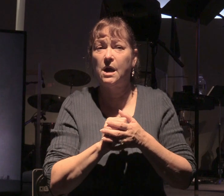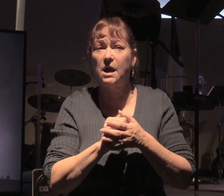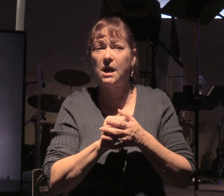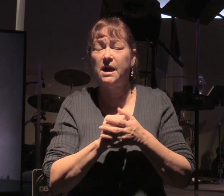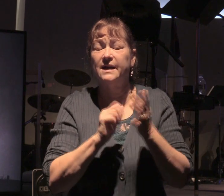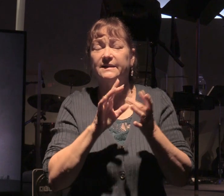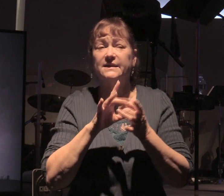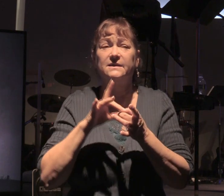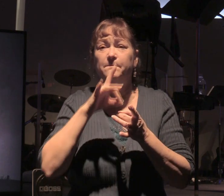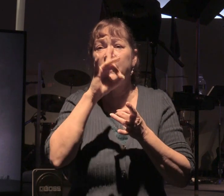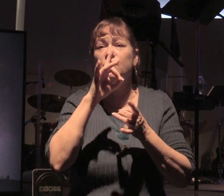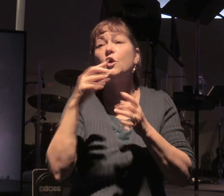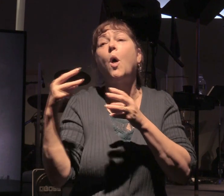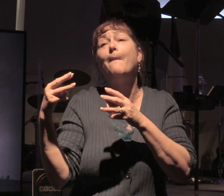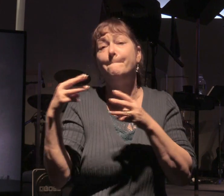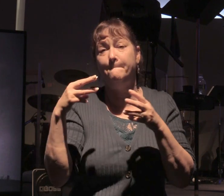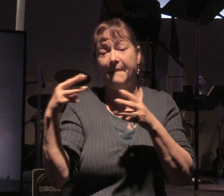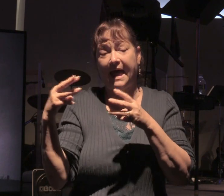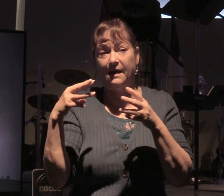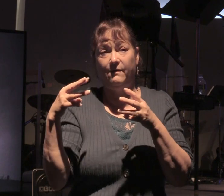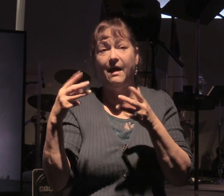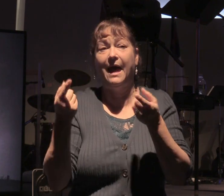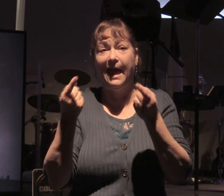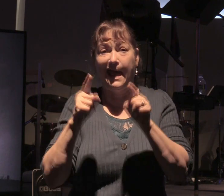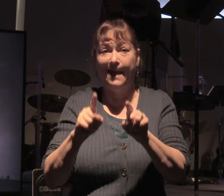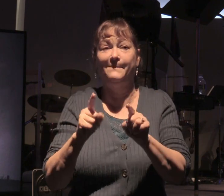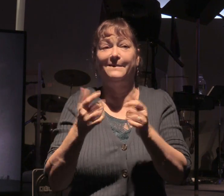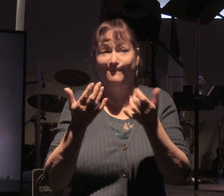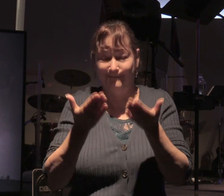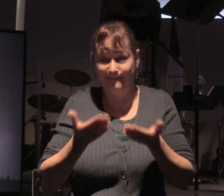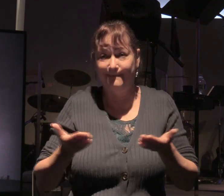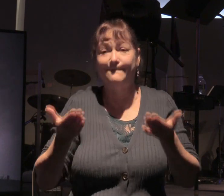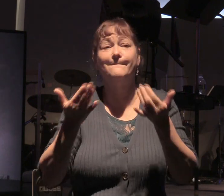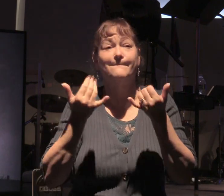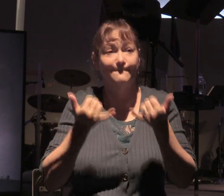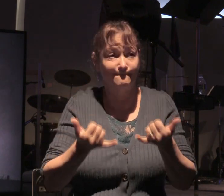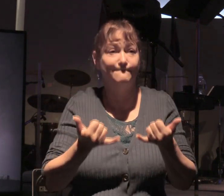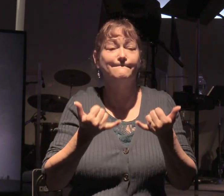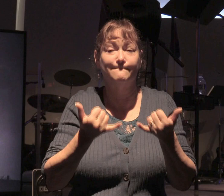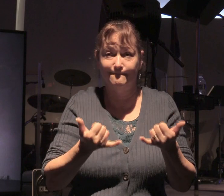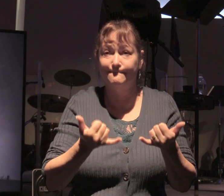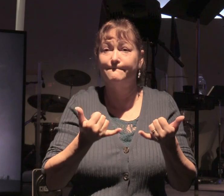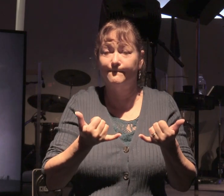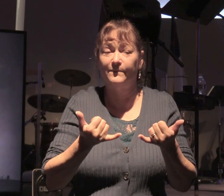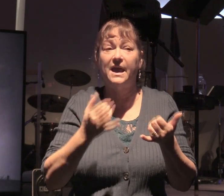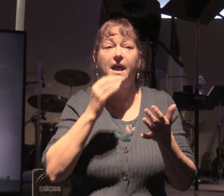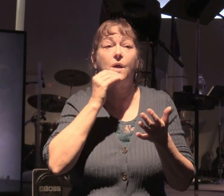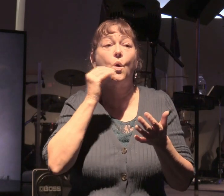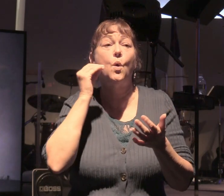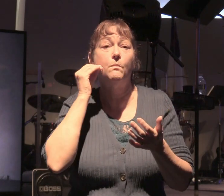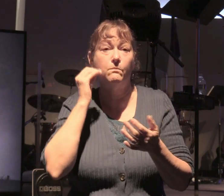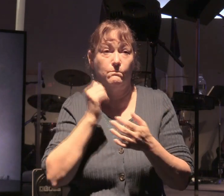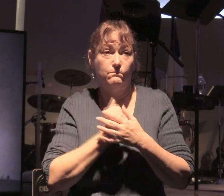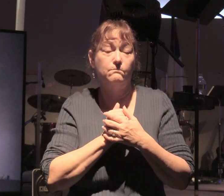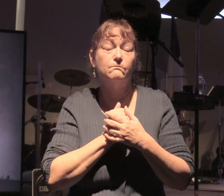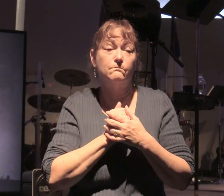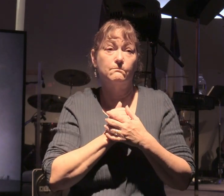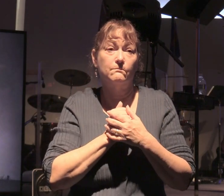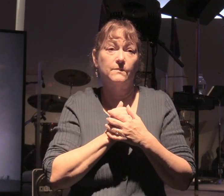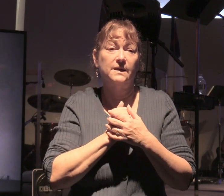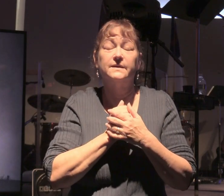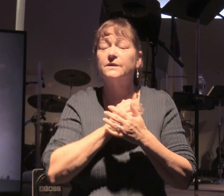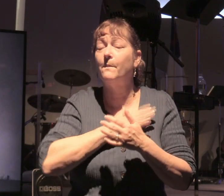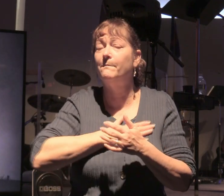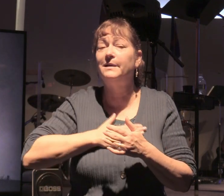It's a spiritual battle that's raging right here, right now, at home. So would